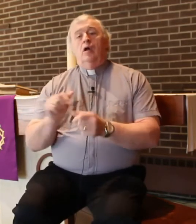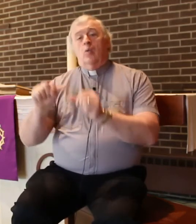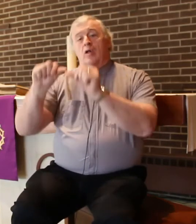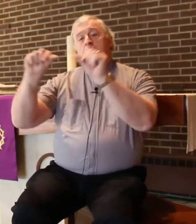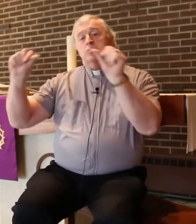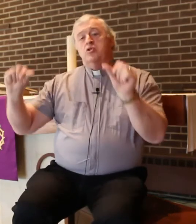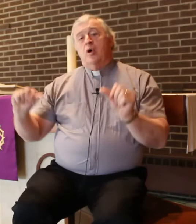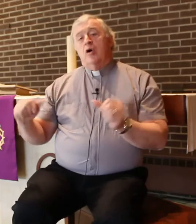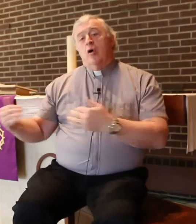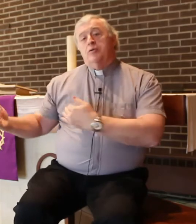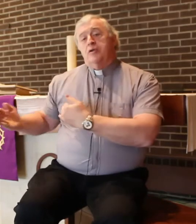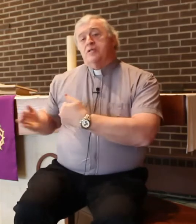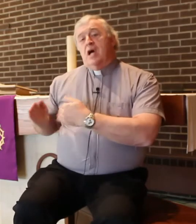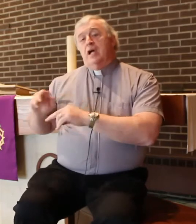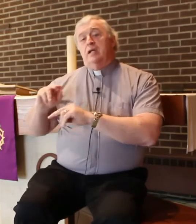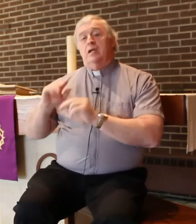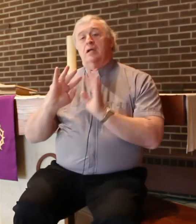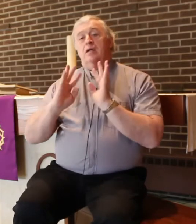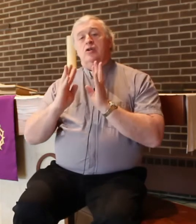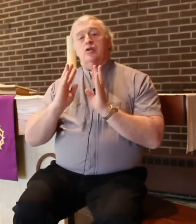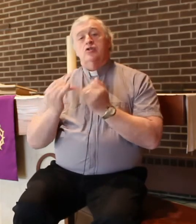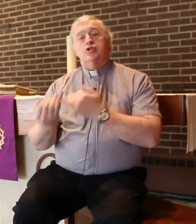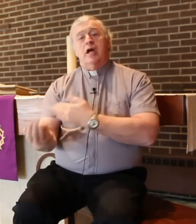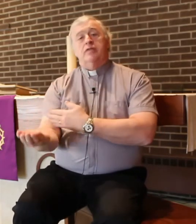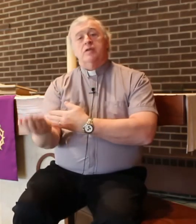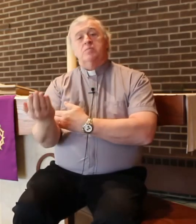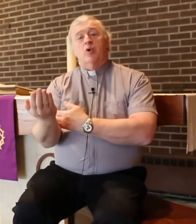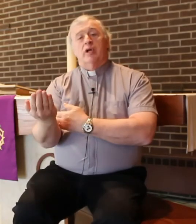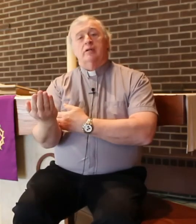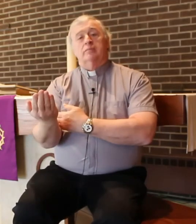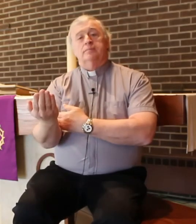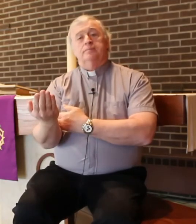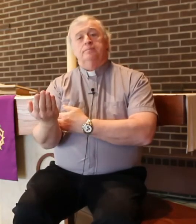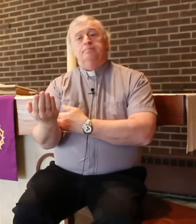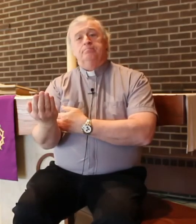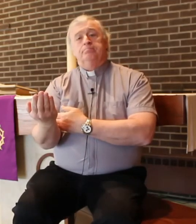and welcome to our altar side chat this morning.